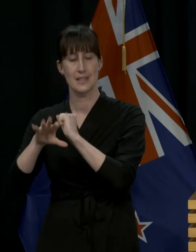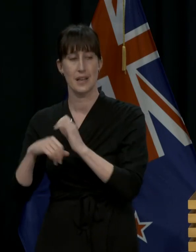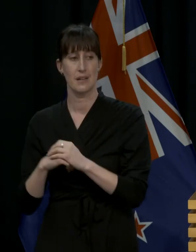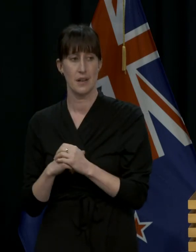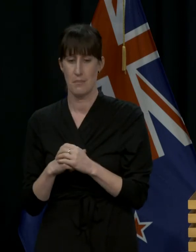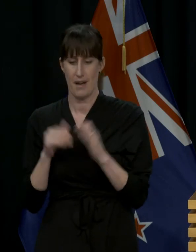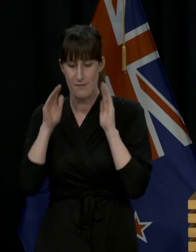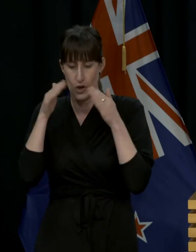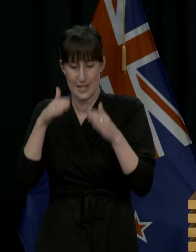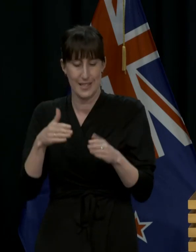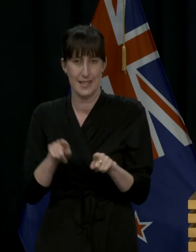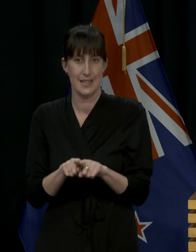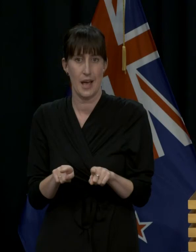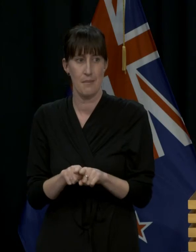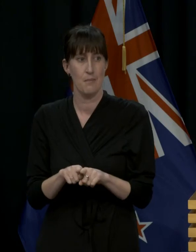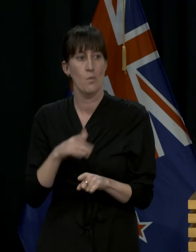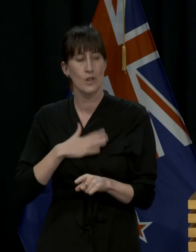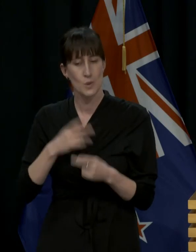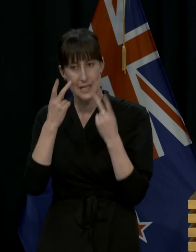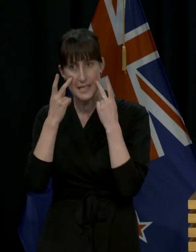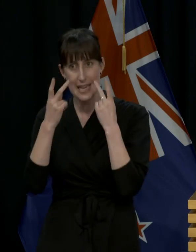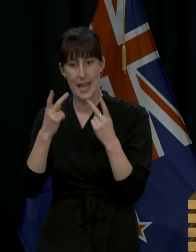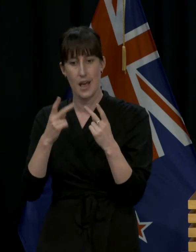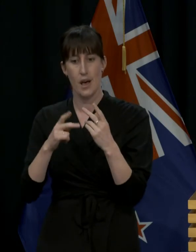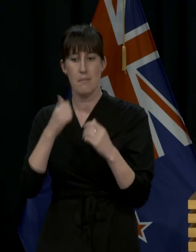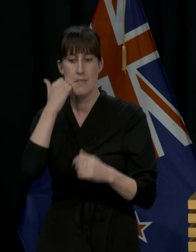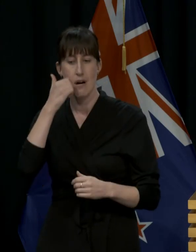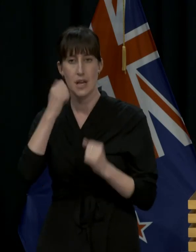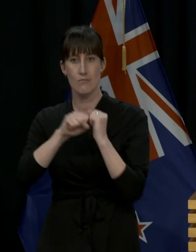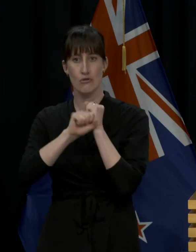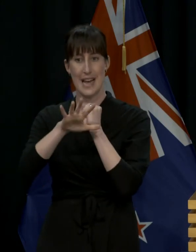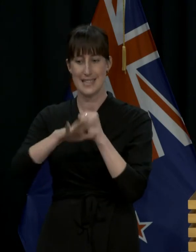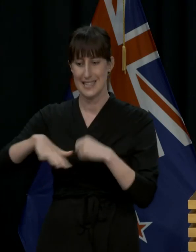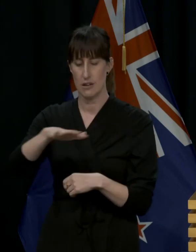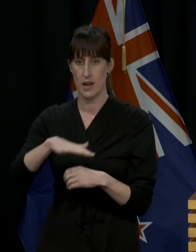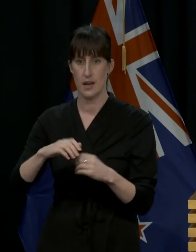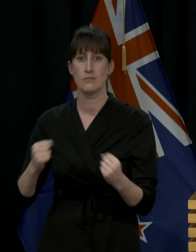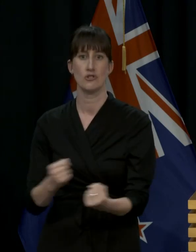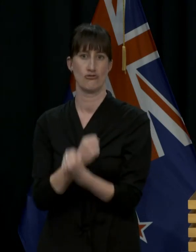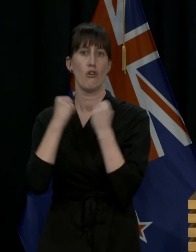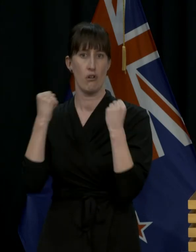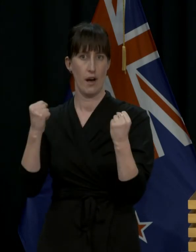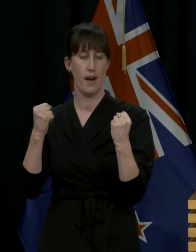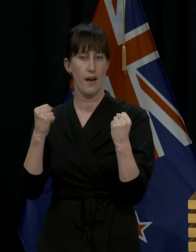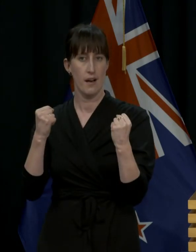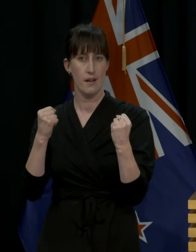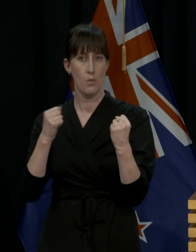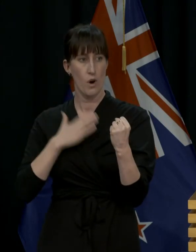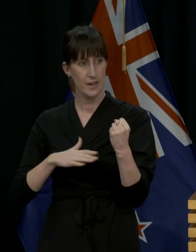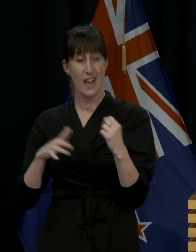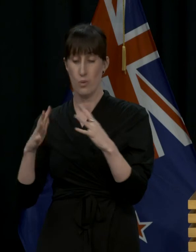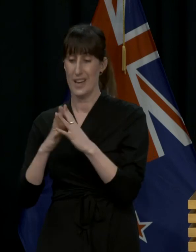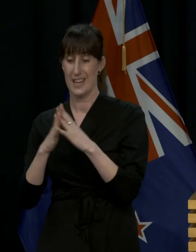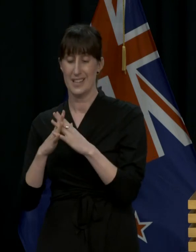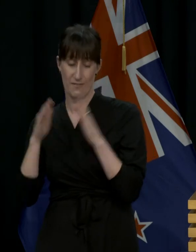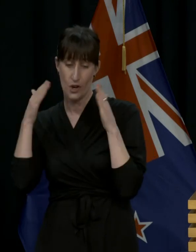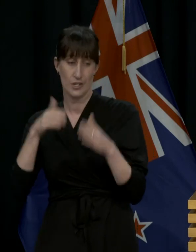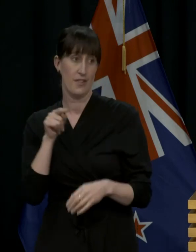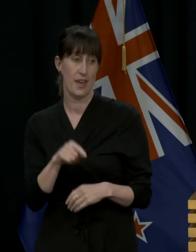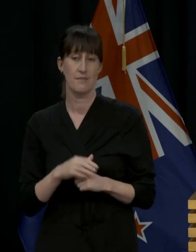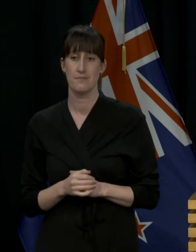remains the same. We want to see a strengthened Māori broadcasting sector. And that will be Willie's focus as well.